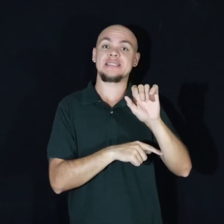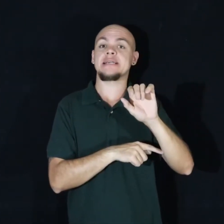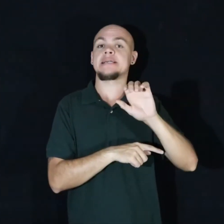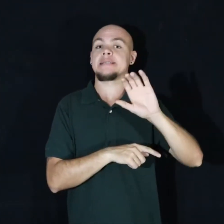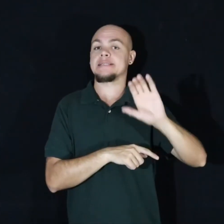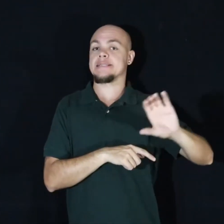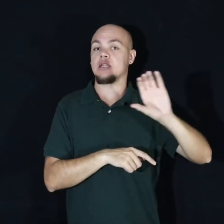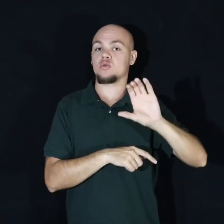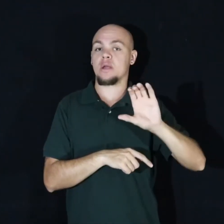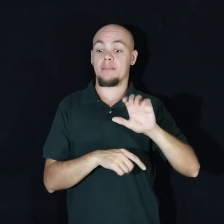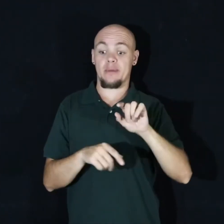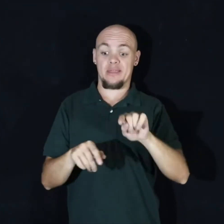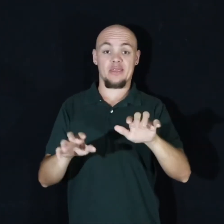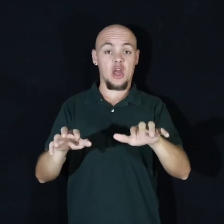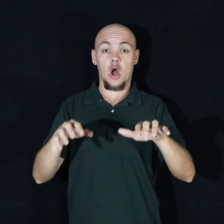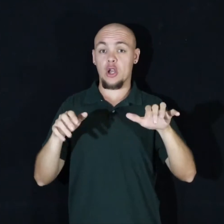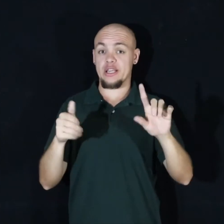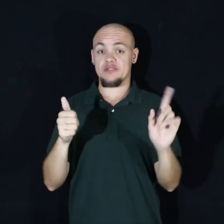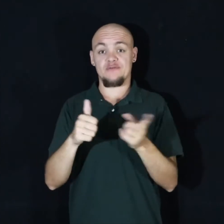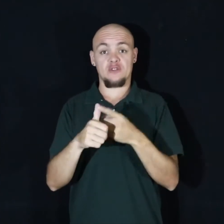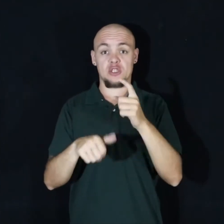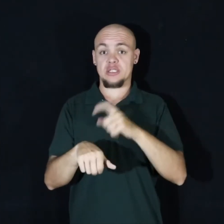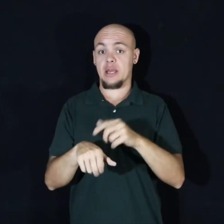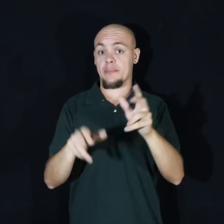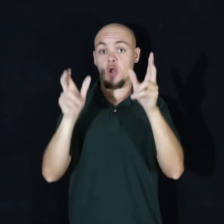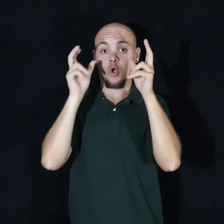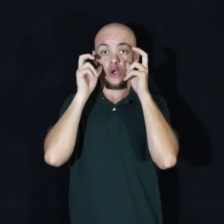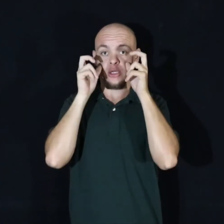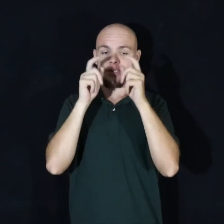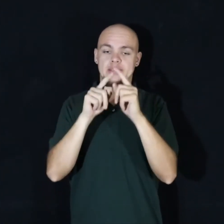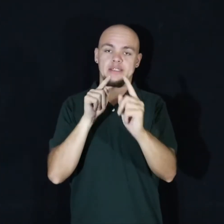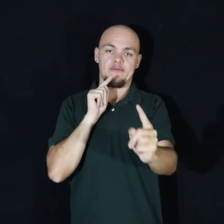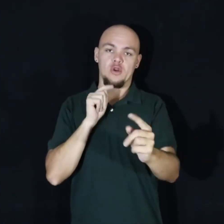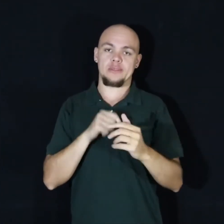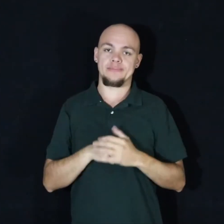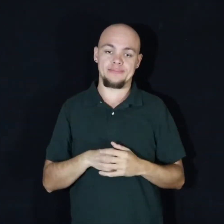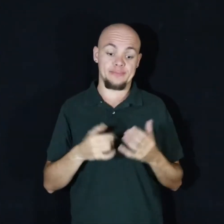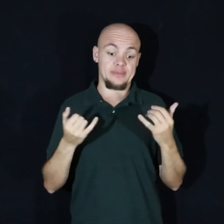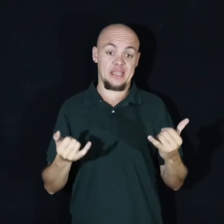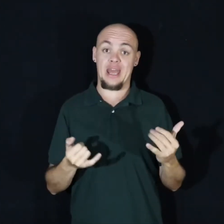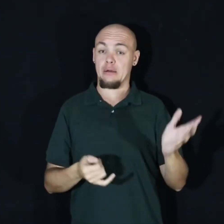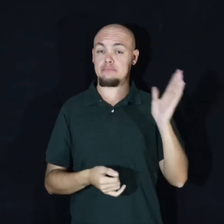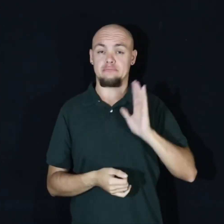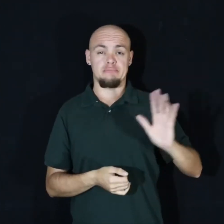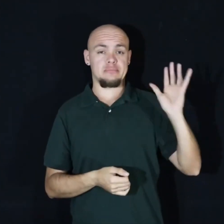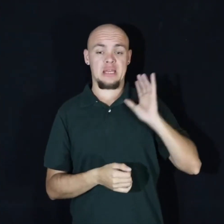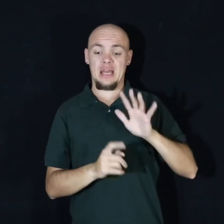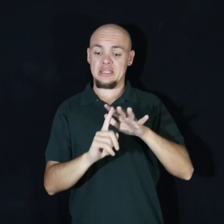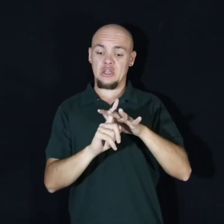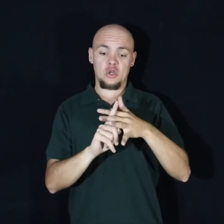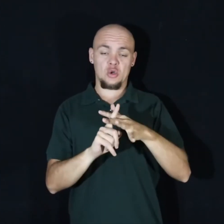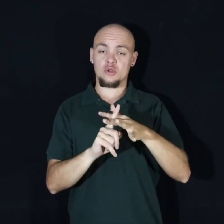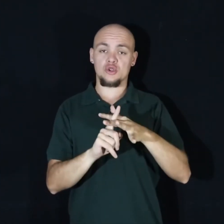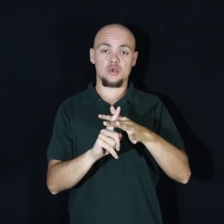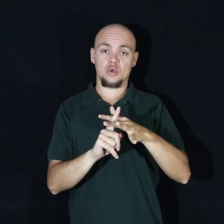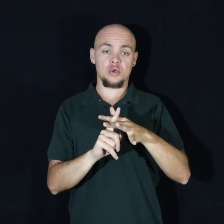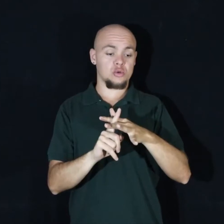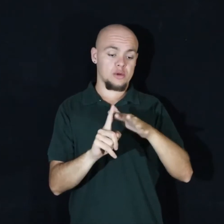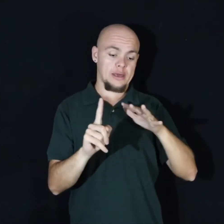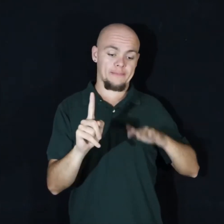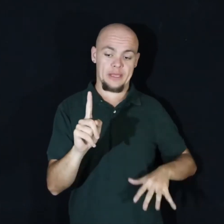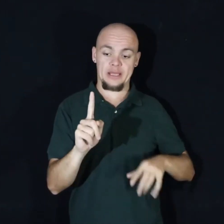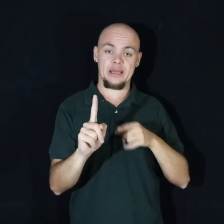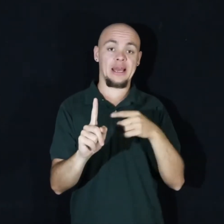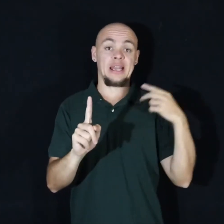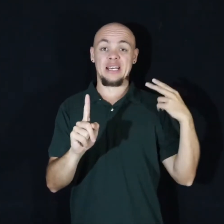century is not how the audience who originally received those verses would have understood them. We take them out of the